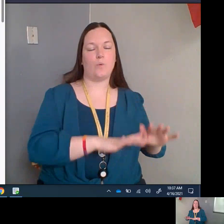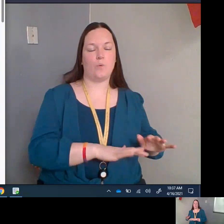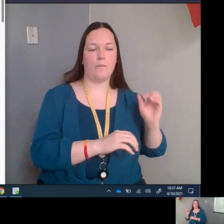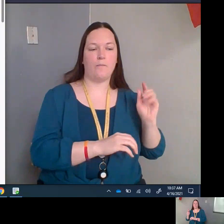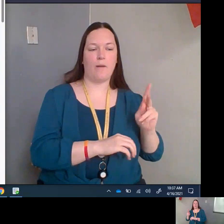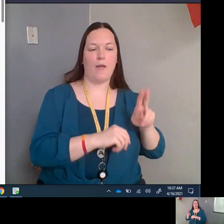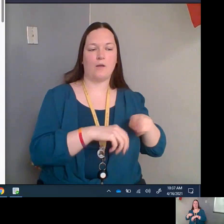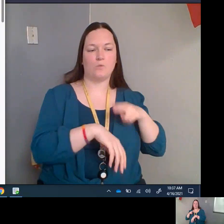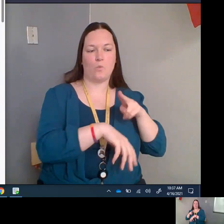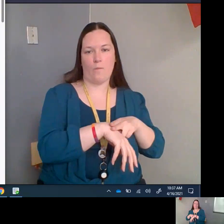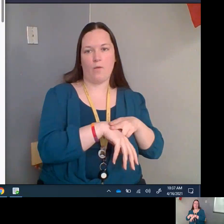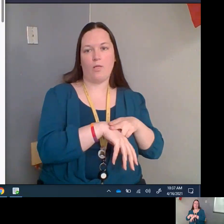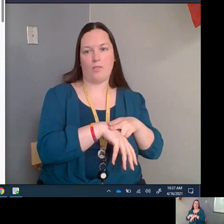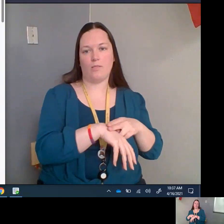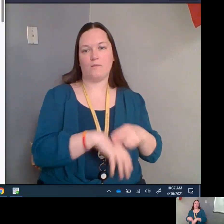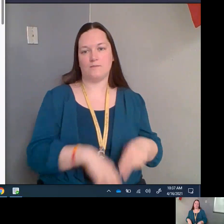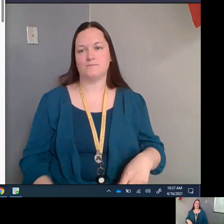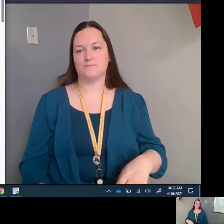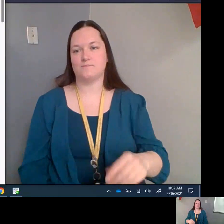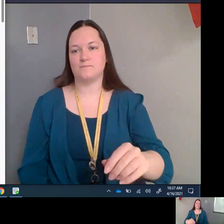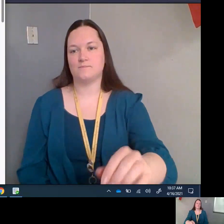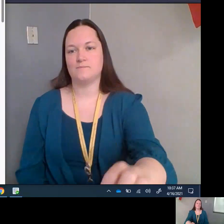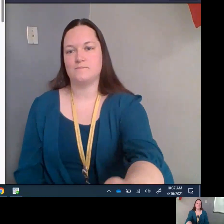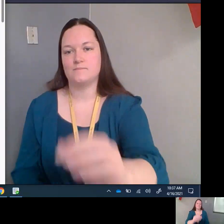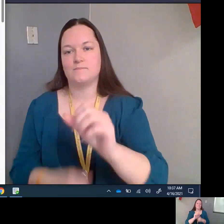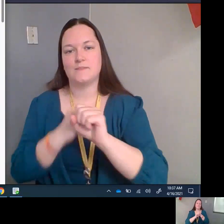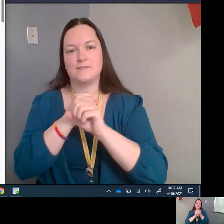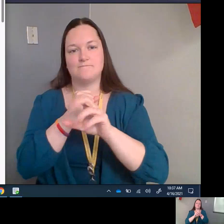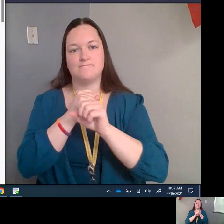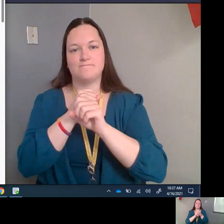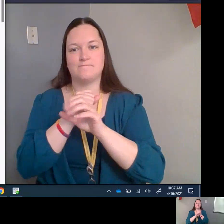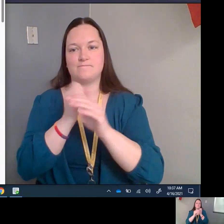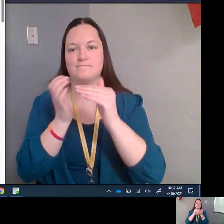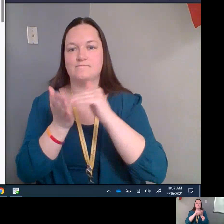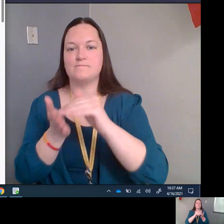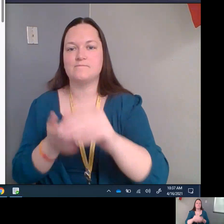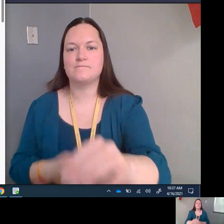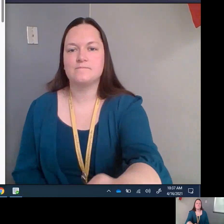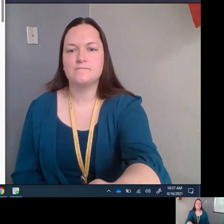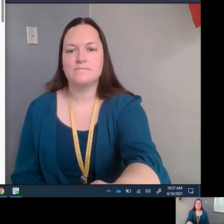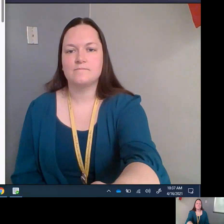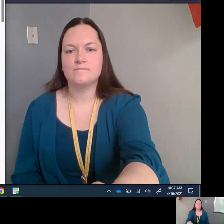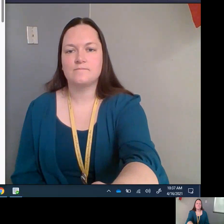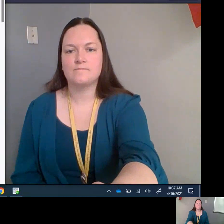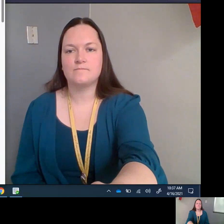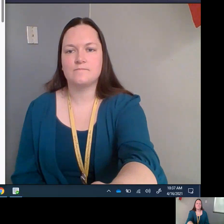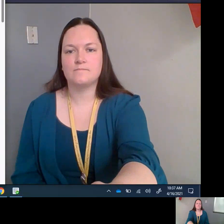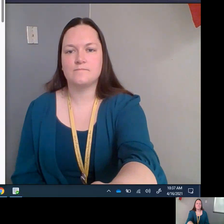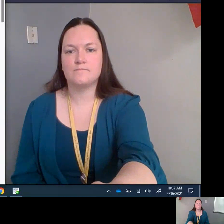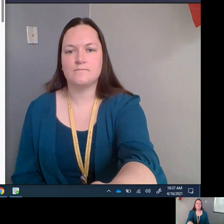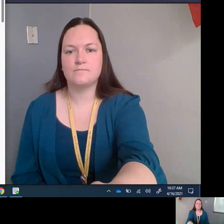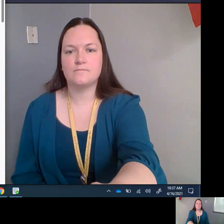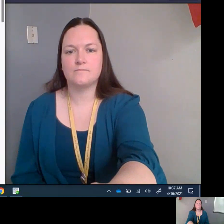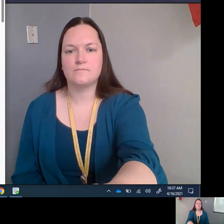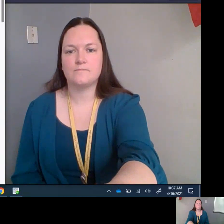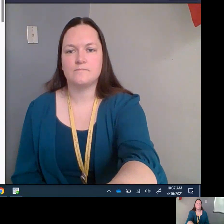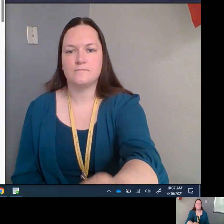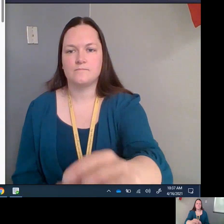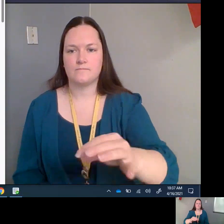body back to normal. If you're still trying to figure out how to start an online business or how to get people to actually buy from you over the